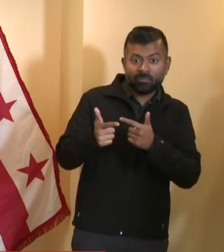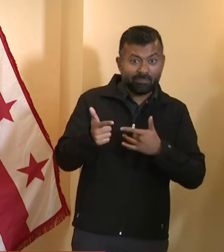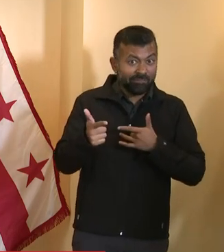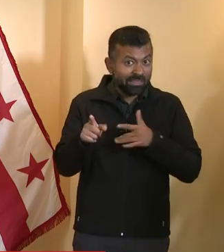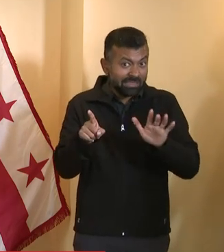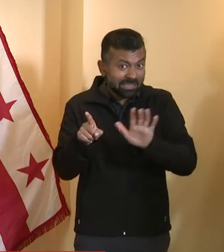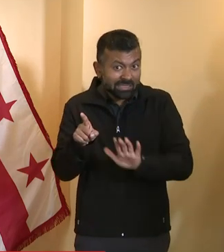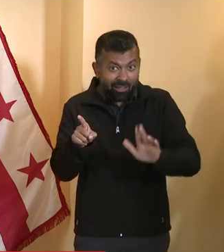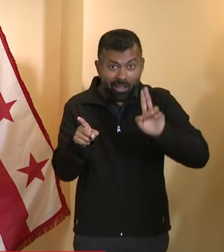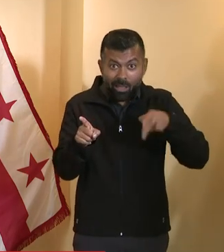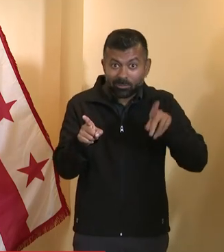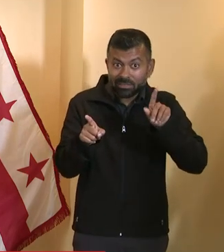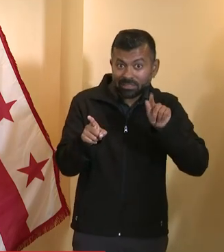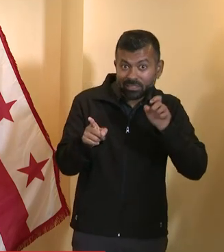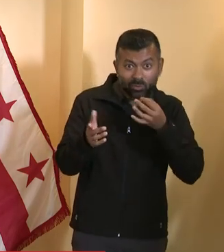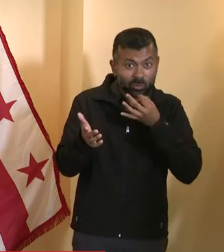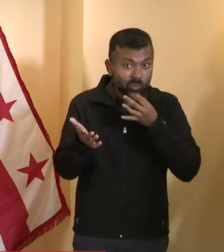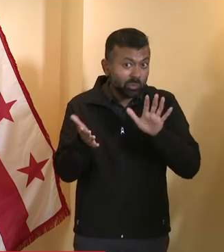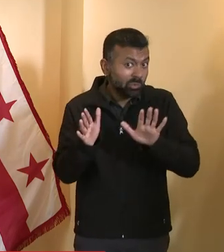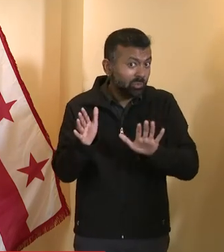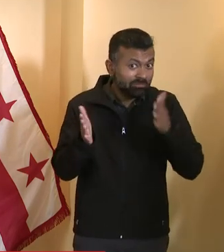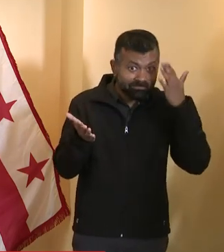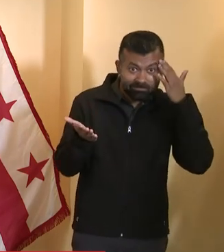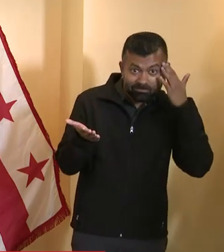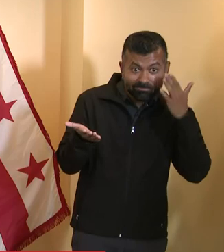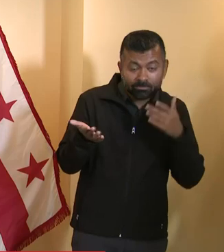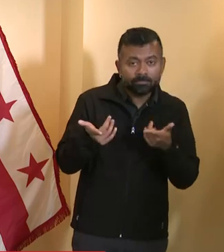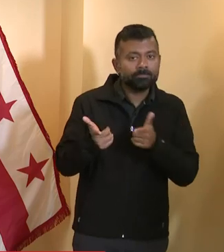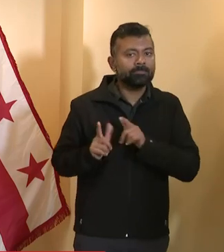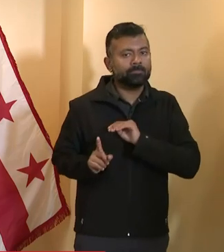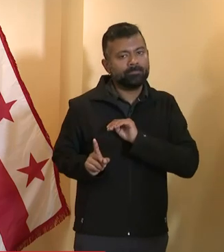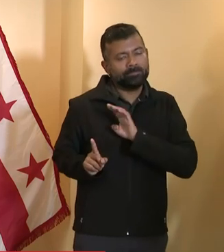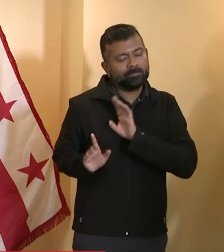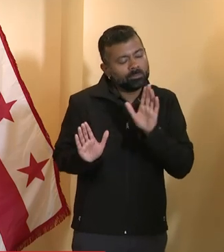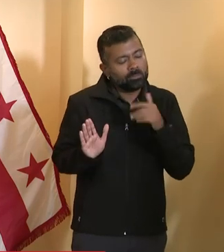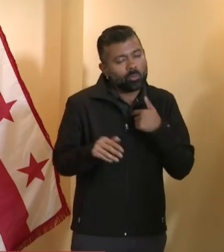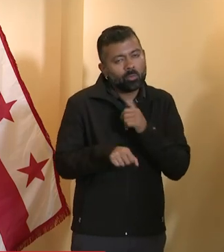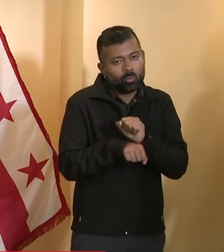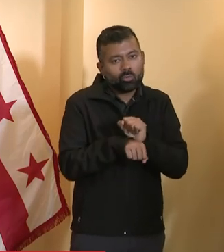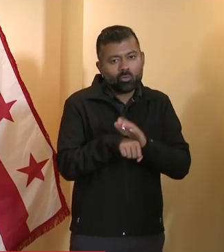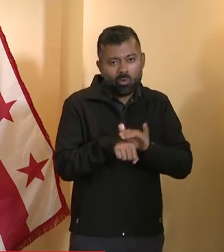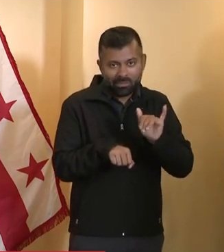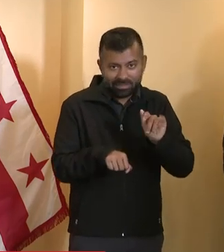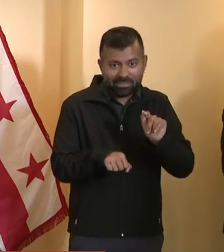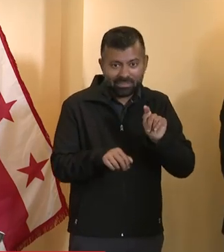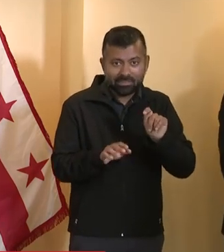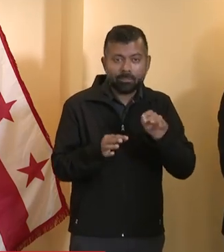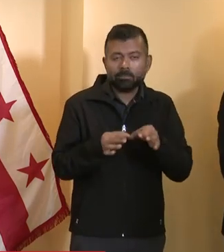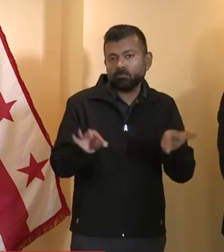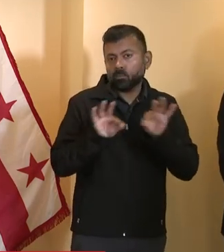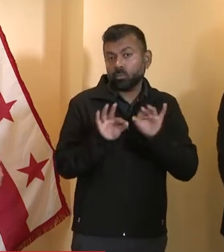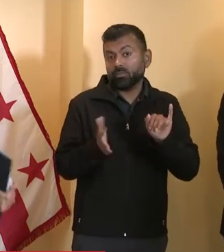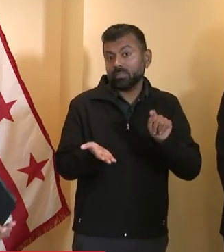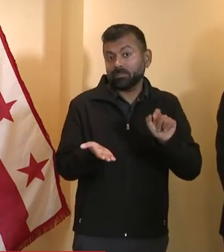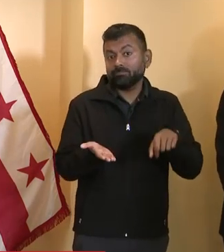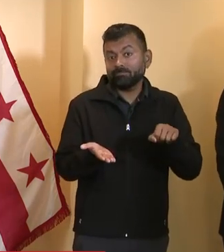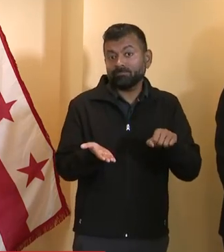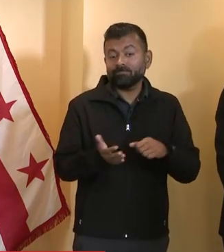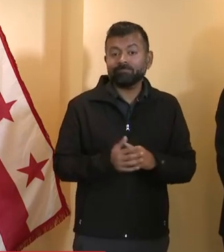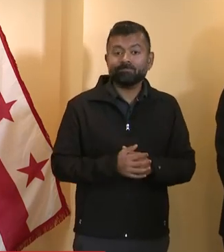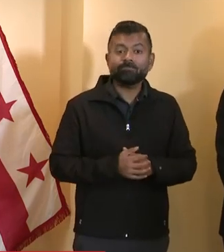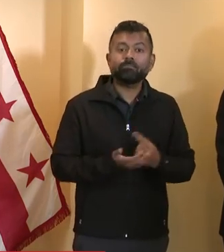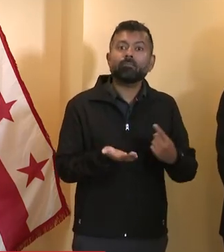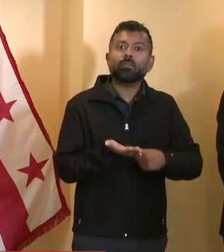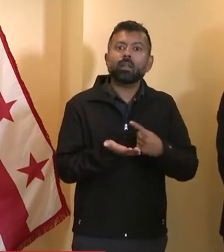all in this spectrum? Only then. We're working super hard, Mark. It's important, and sometimes we can kind of stadium